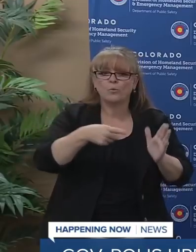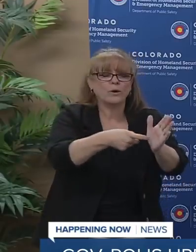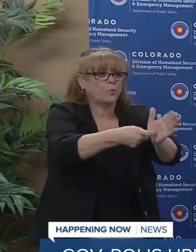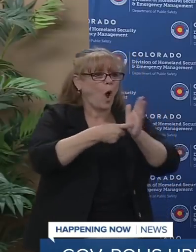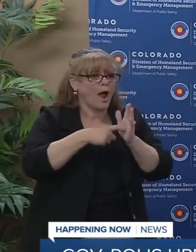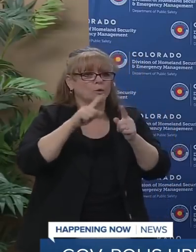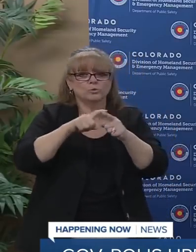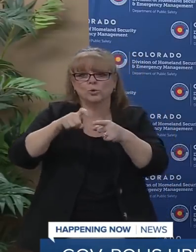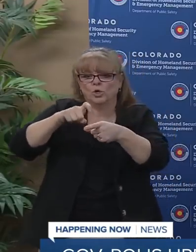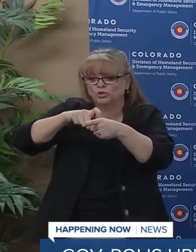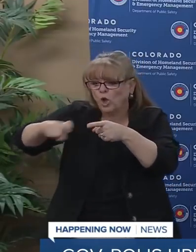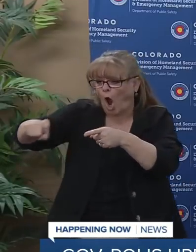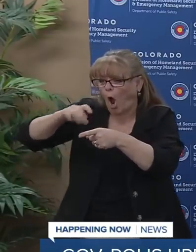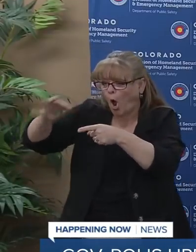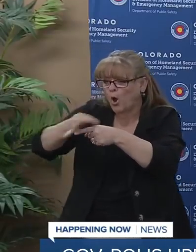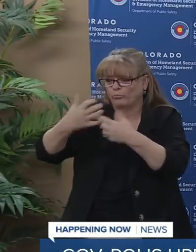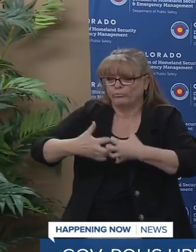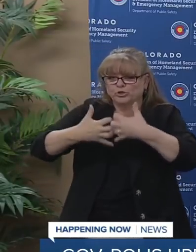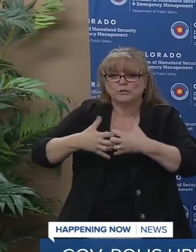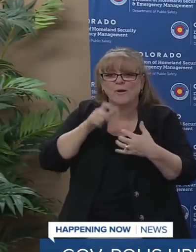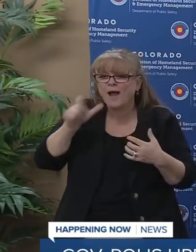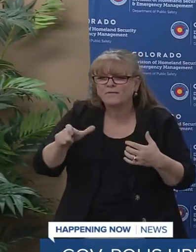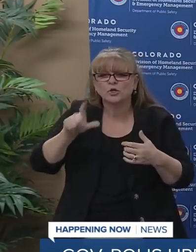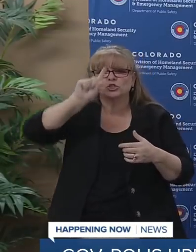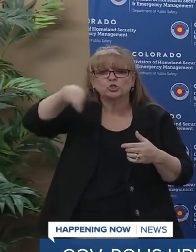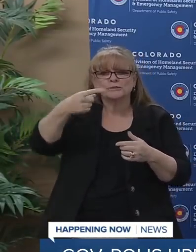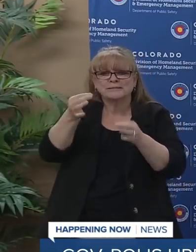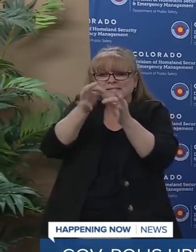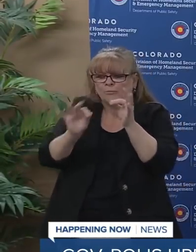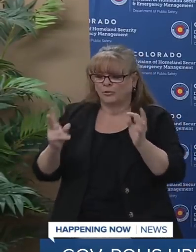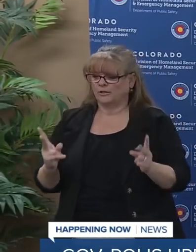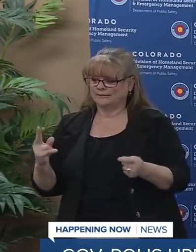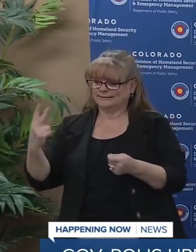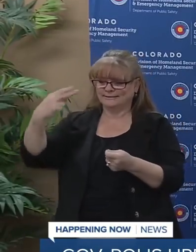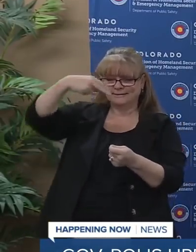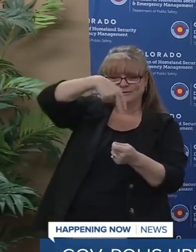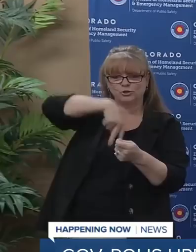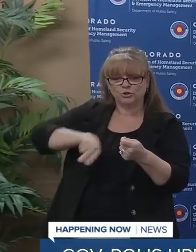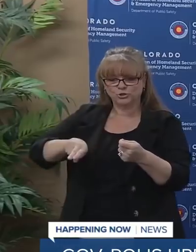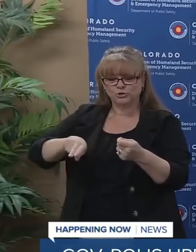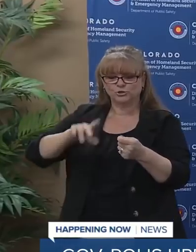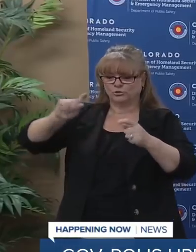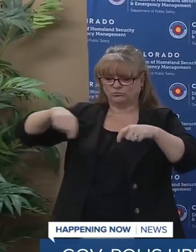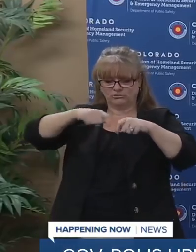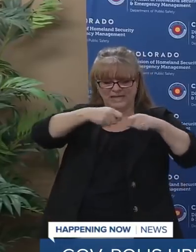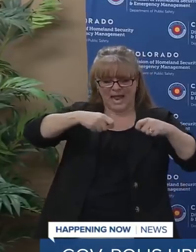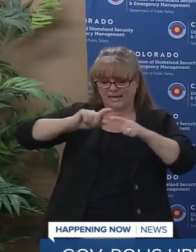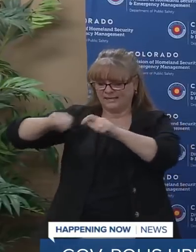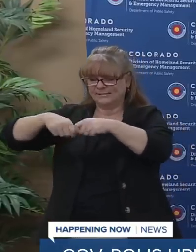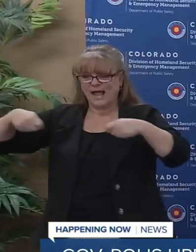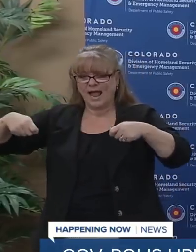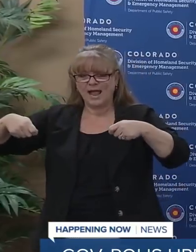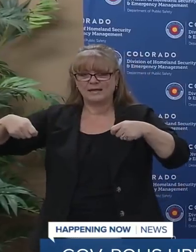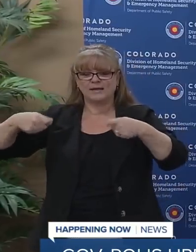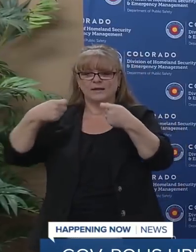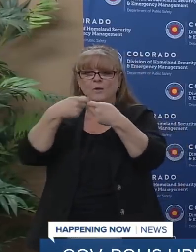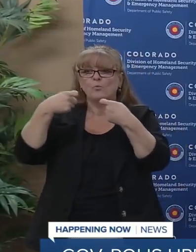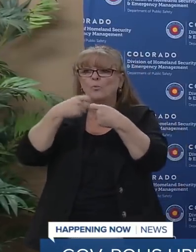done with scissors and tied. You can also use rubber bands. Sarah's going to talk more about that. What I want to make clear is that studies